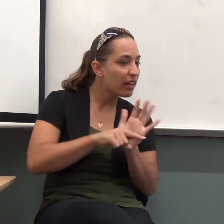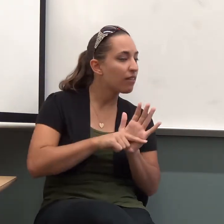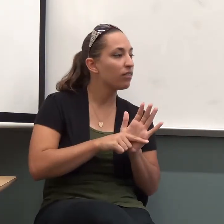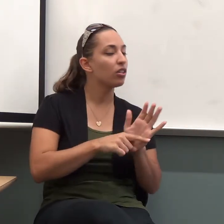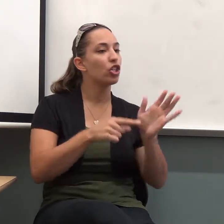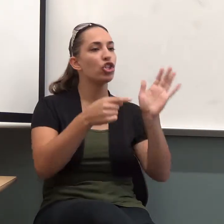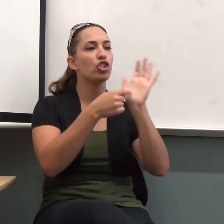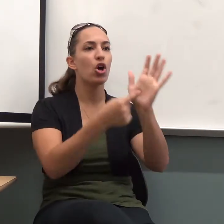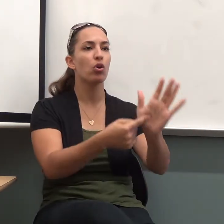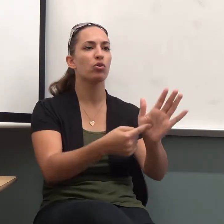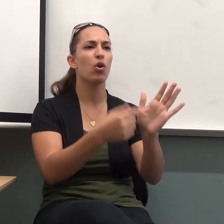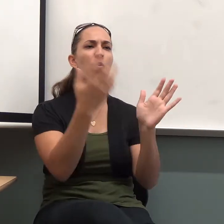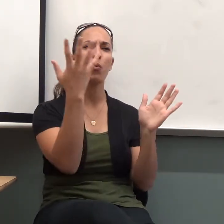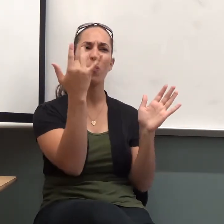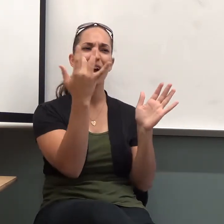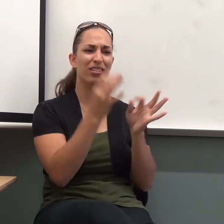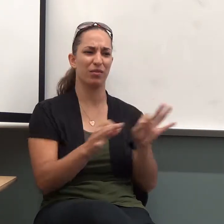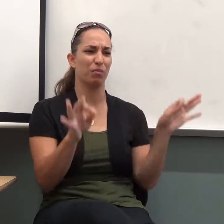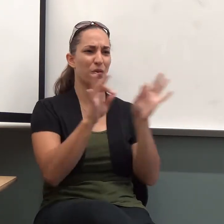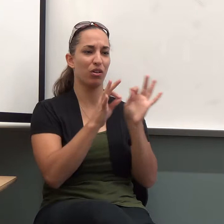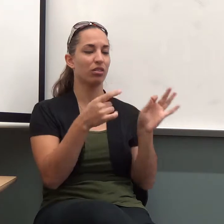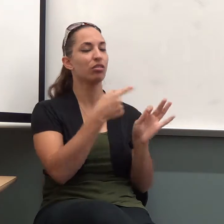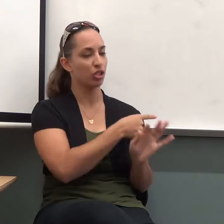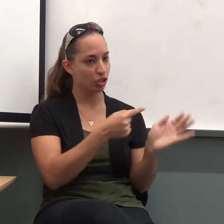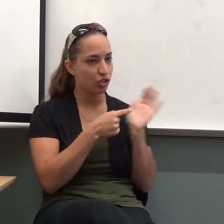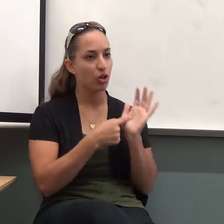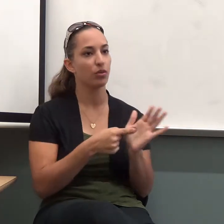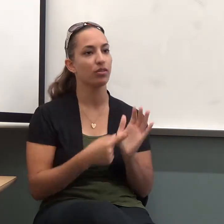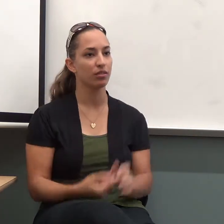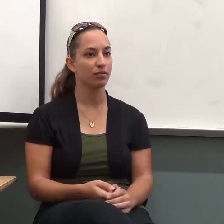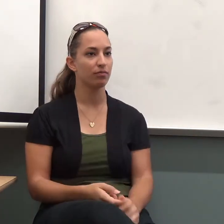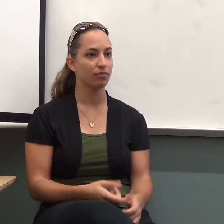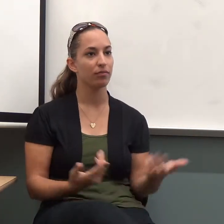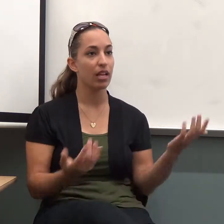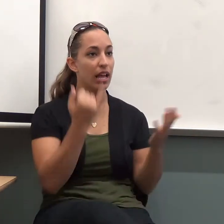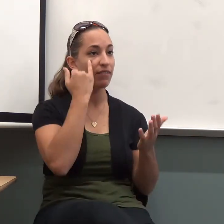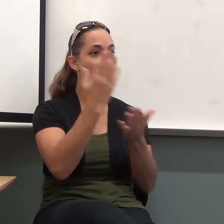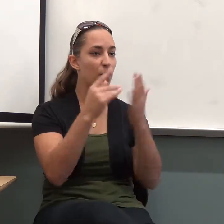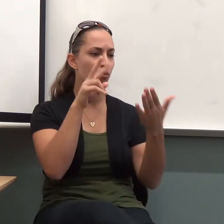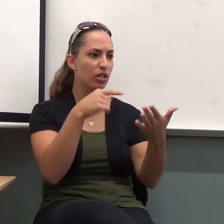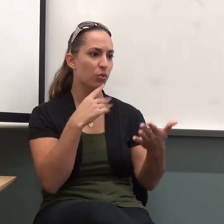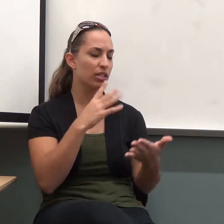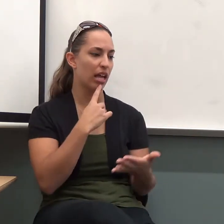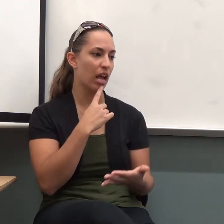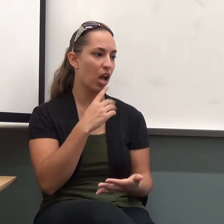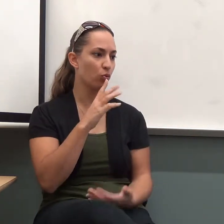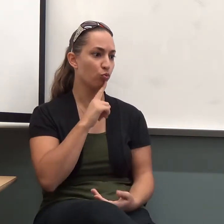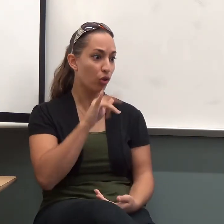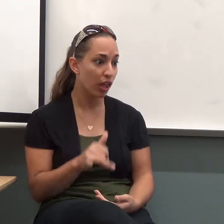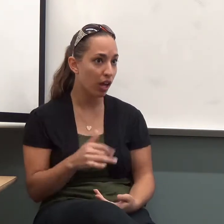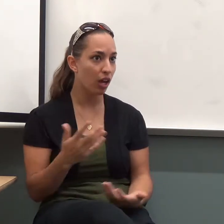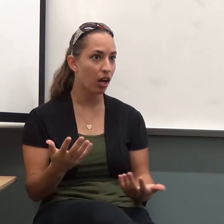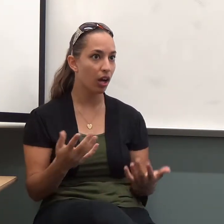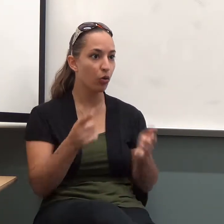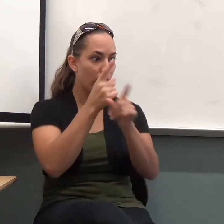out poison candy, it's going to make me go, really? Strangers often give poison candy. They do this on a regular basis?